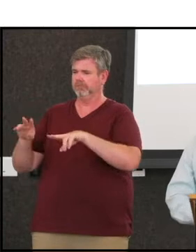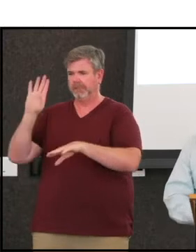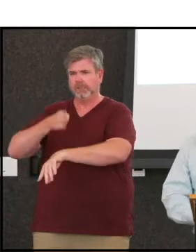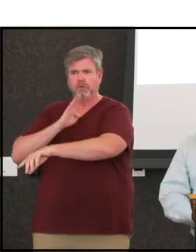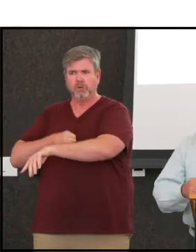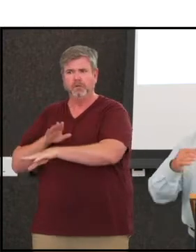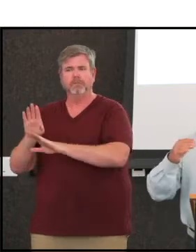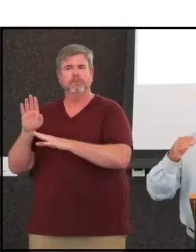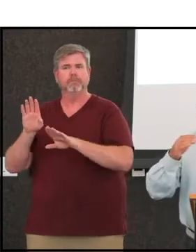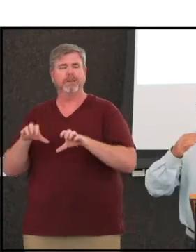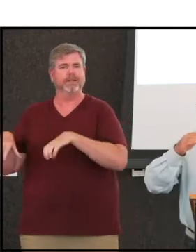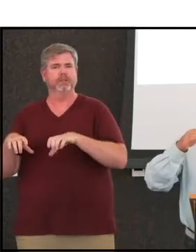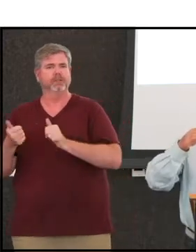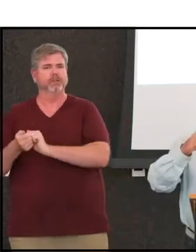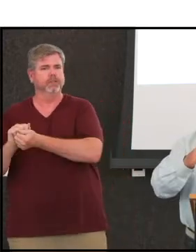mind.